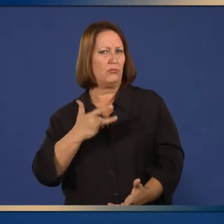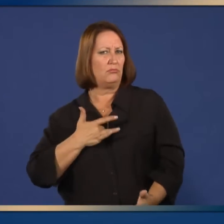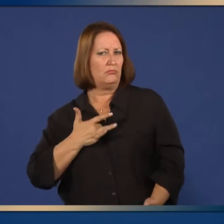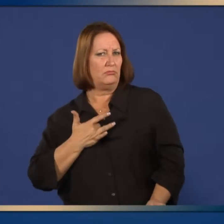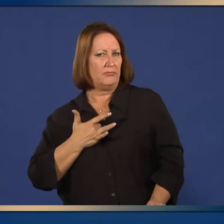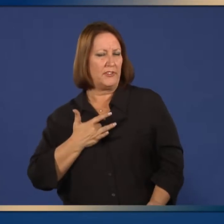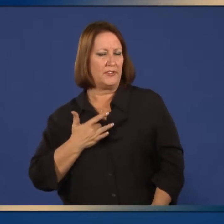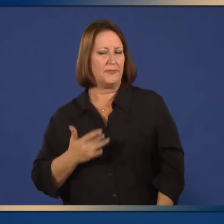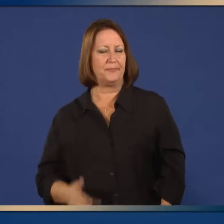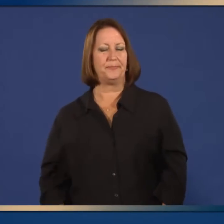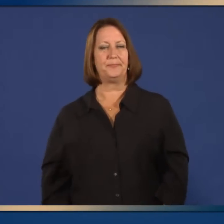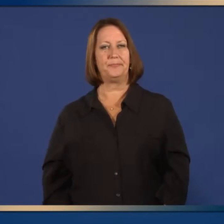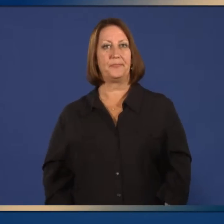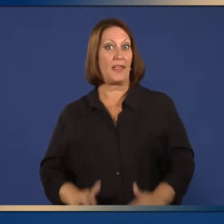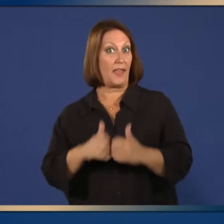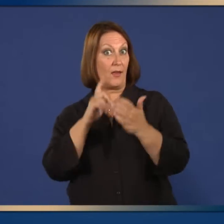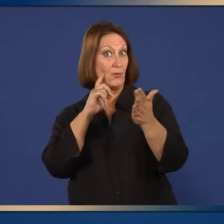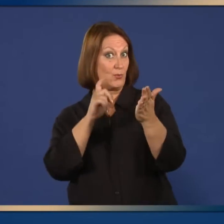What should I look for?